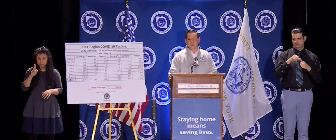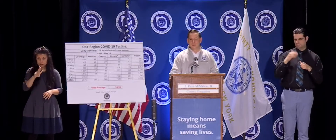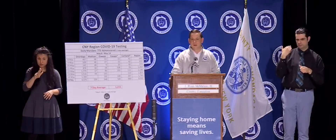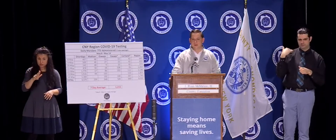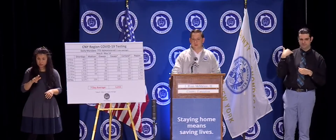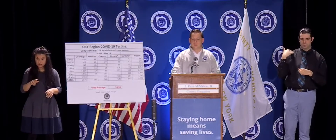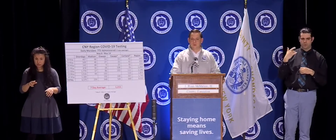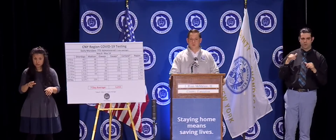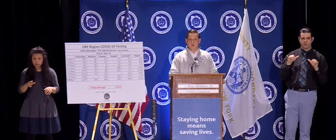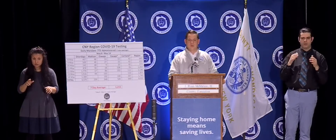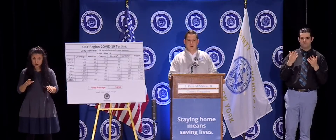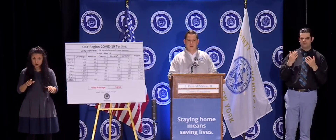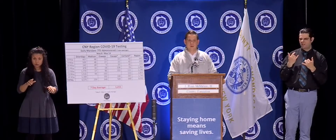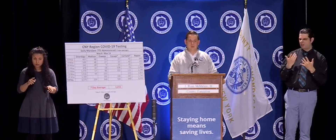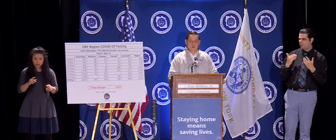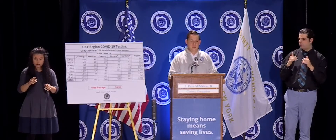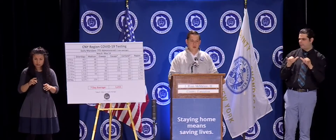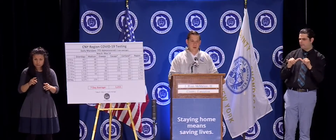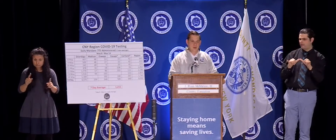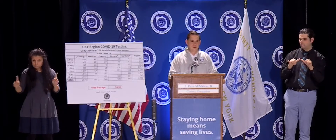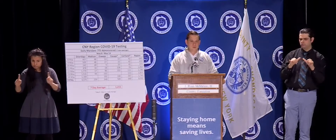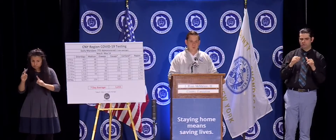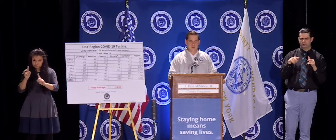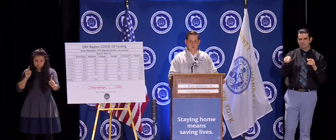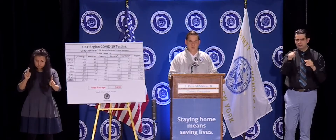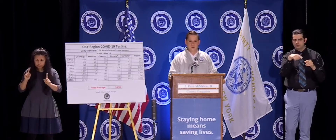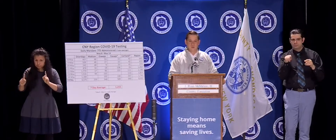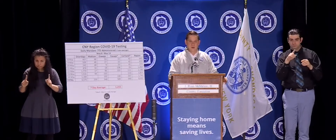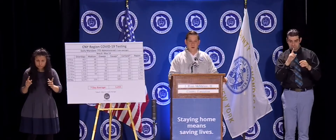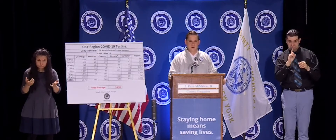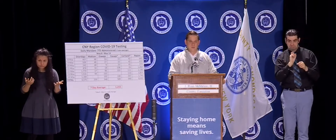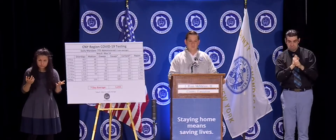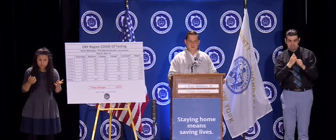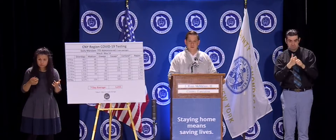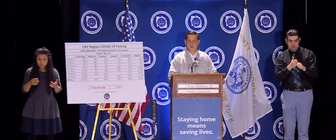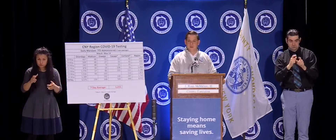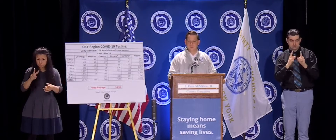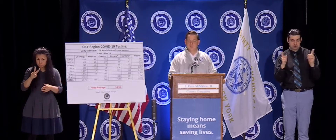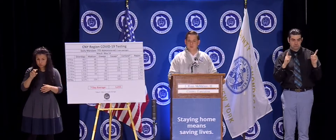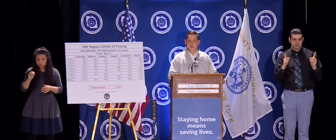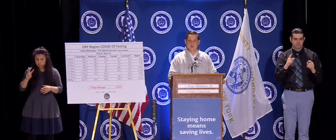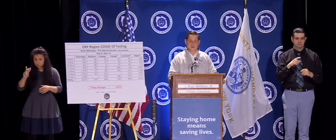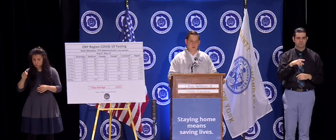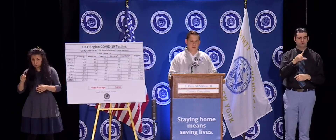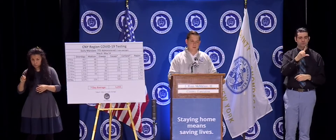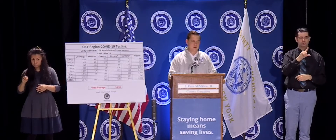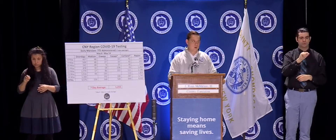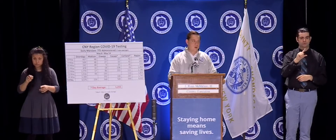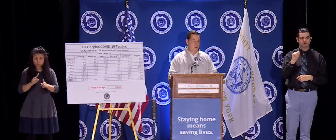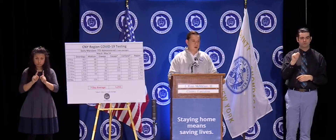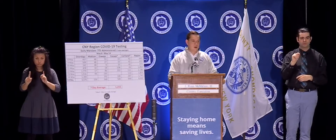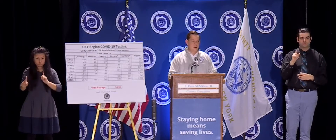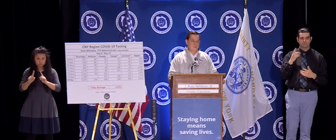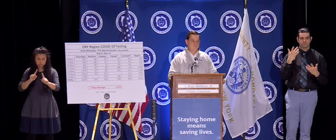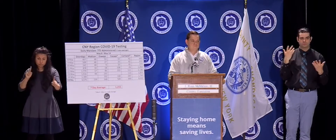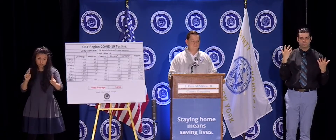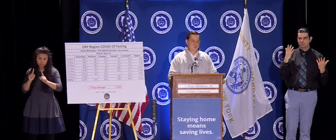use, because who would have thought 2020 would have been about physical and social distancing, right? So